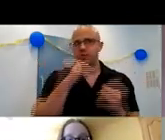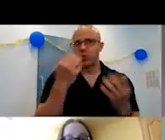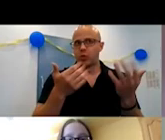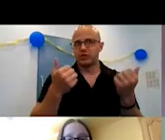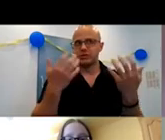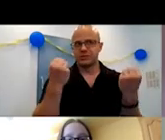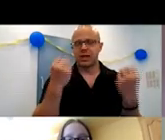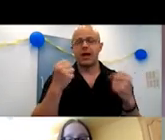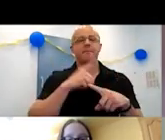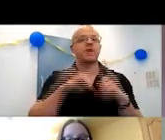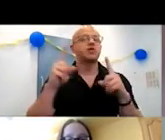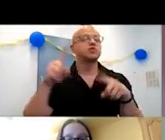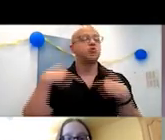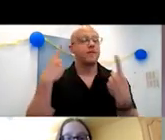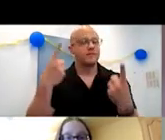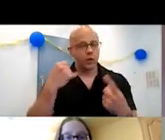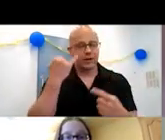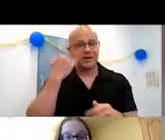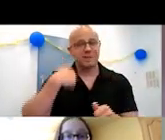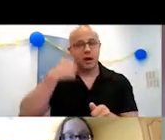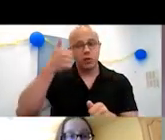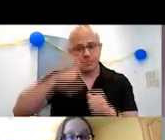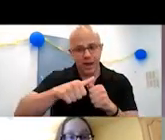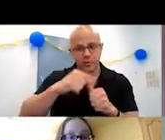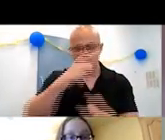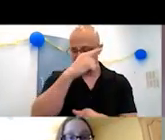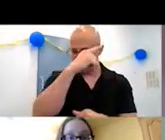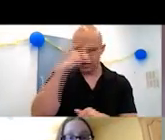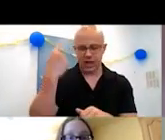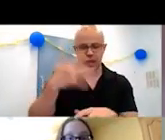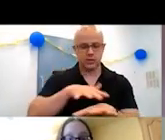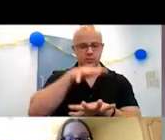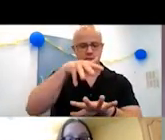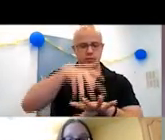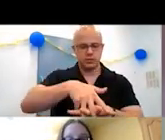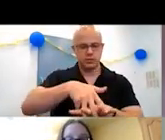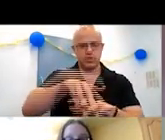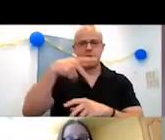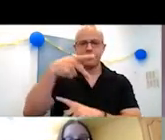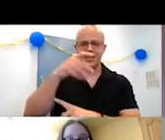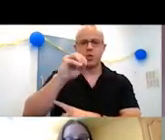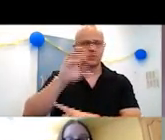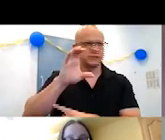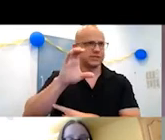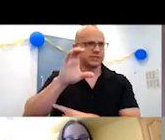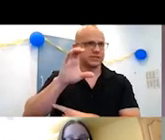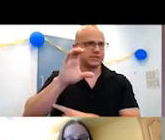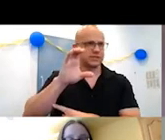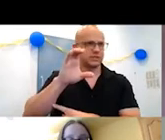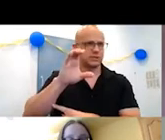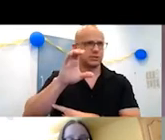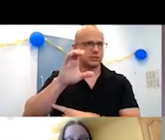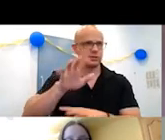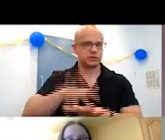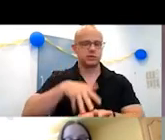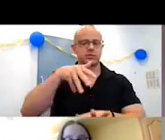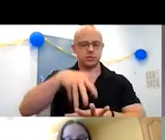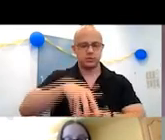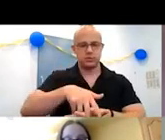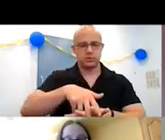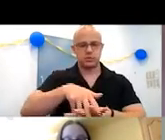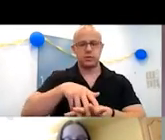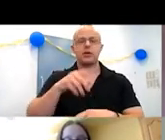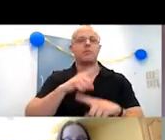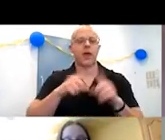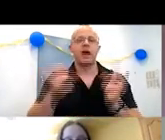I don't really know. I don't want to assume anything. I need to ask my community, but I think it's Black and then with the hands